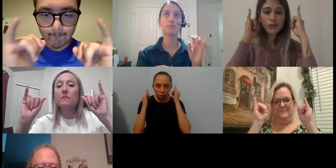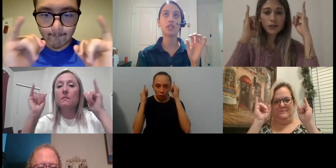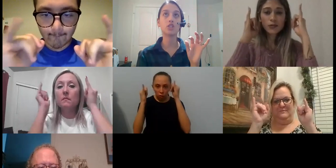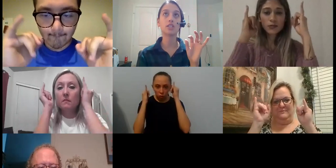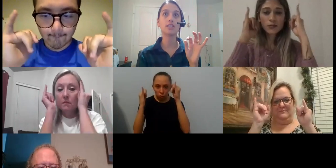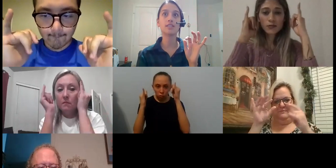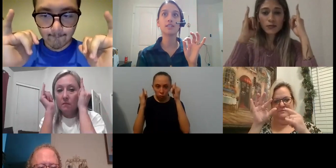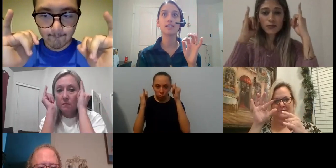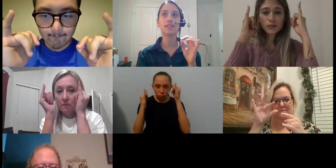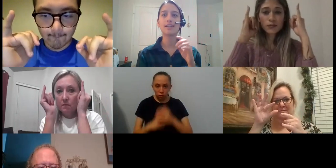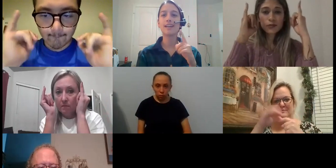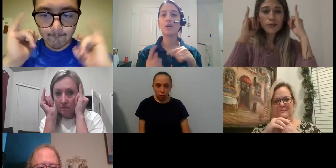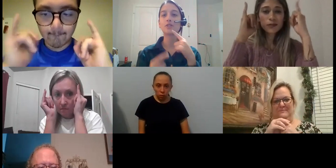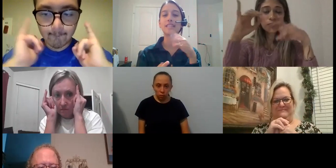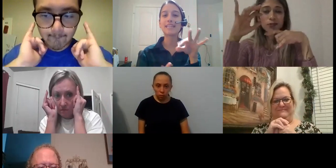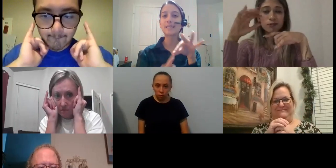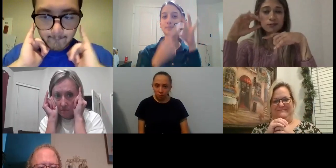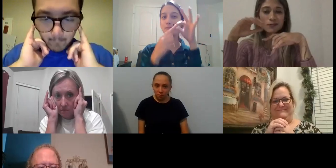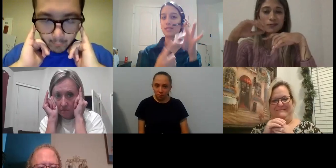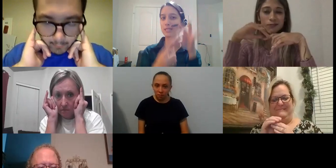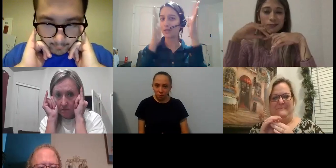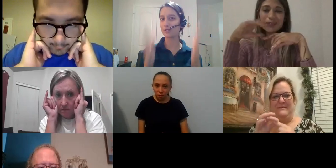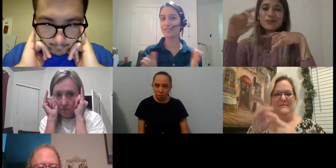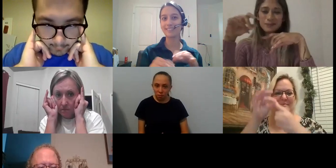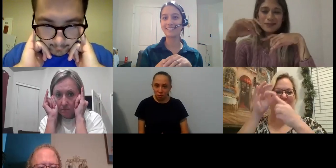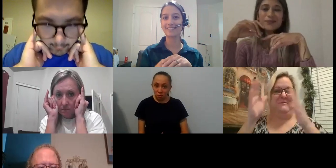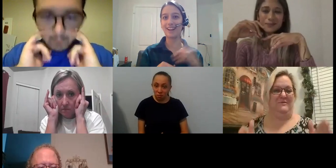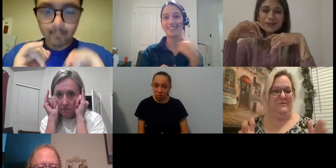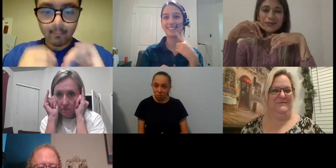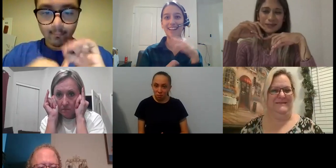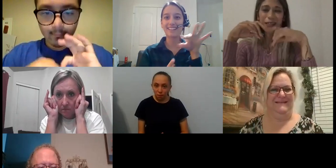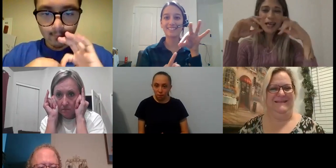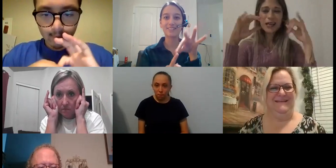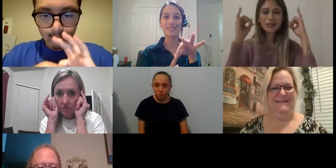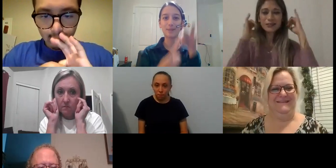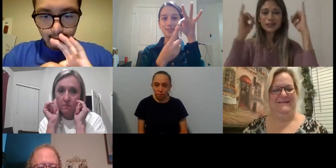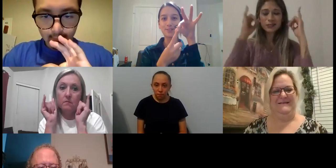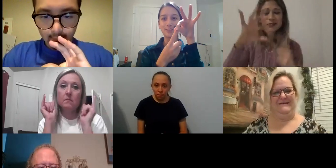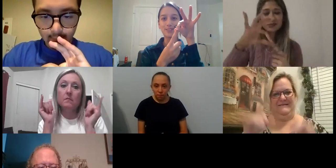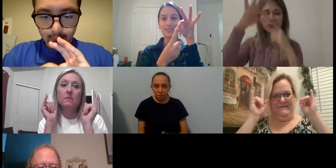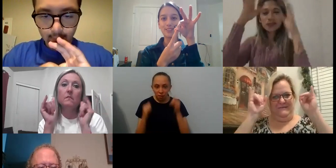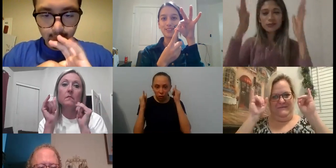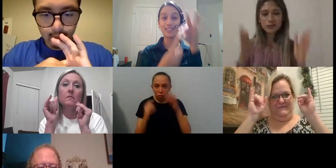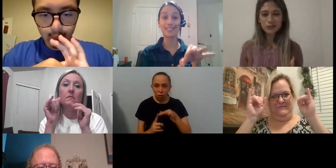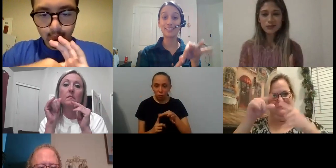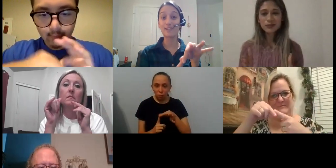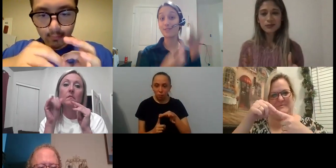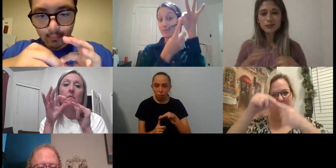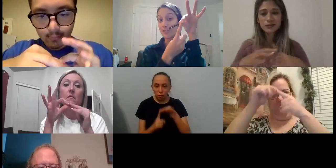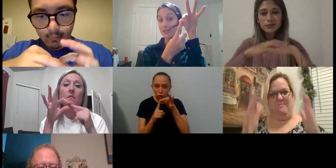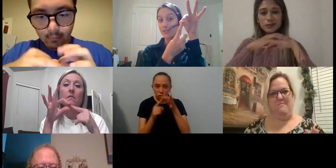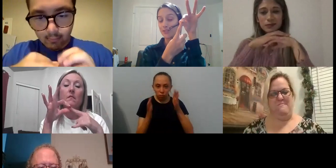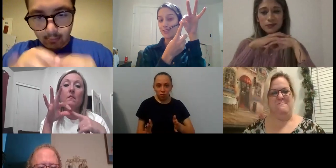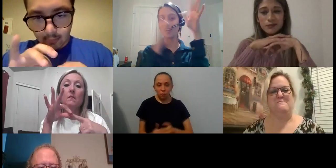instructional specialist. How would you say specialist is what I would say. So special, this is a sign